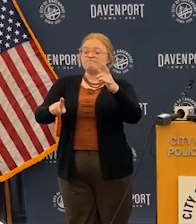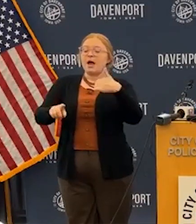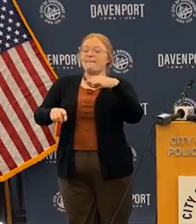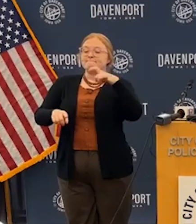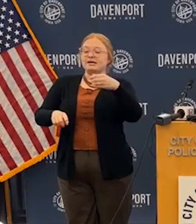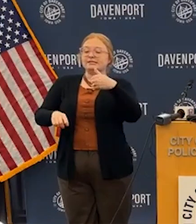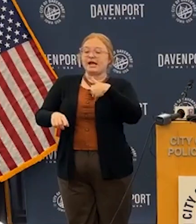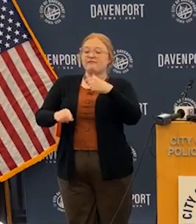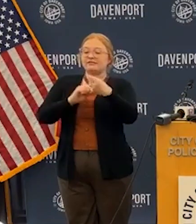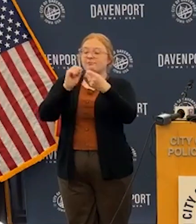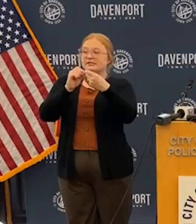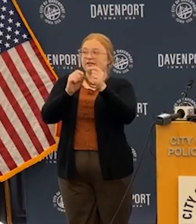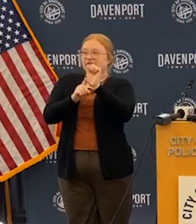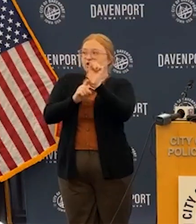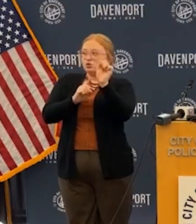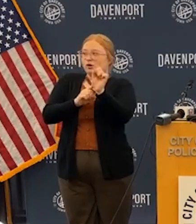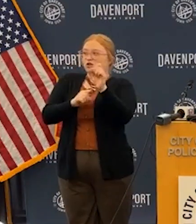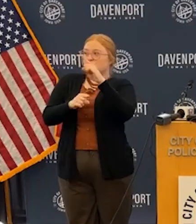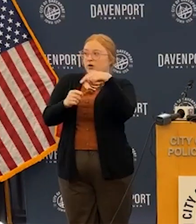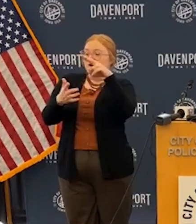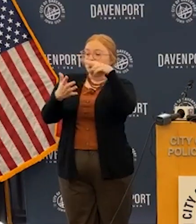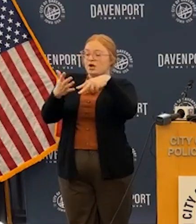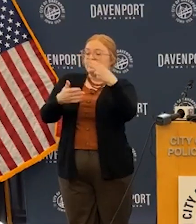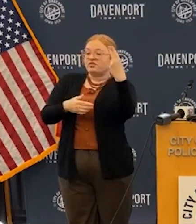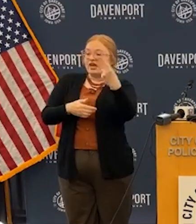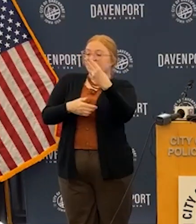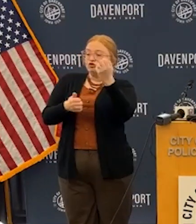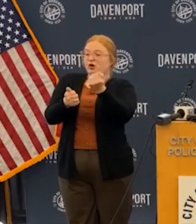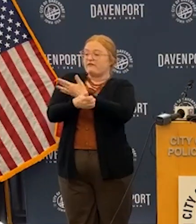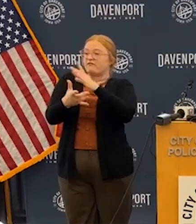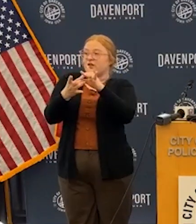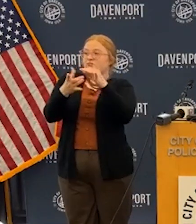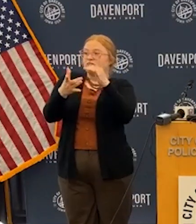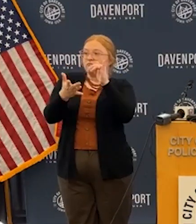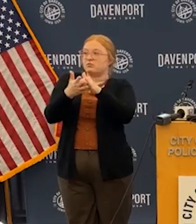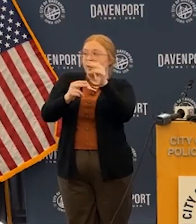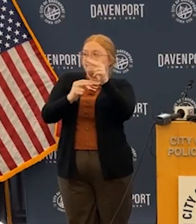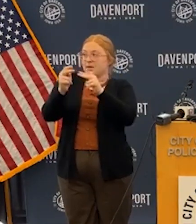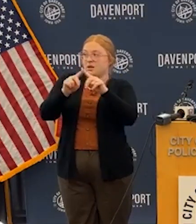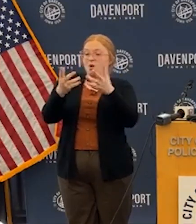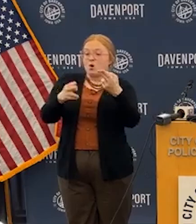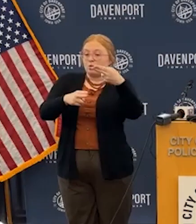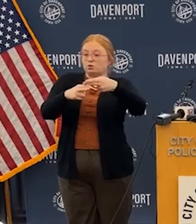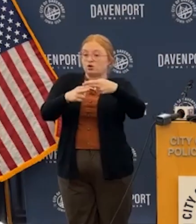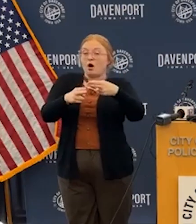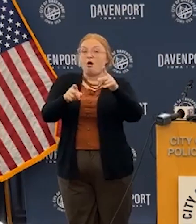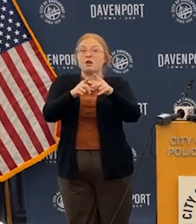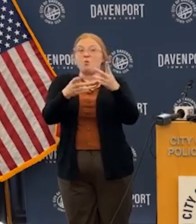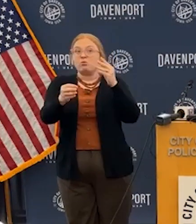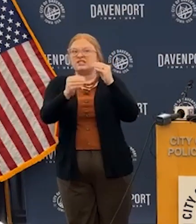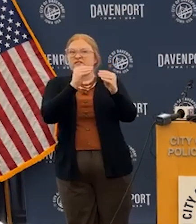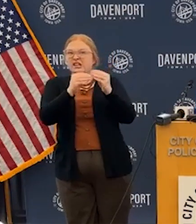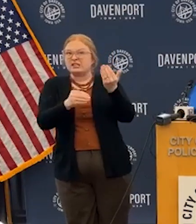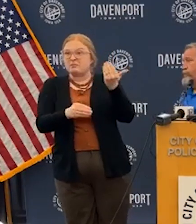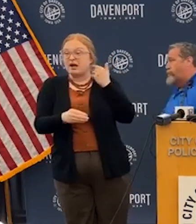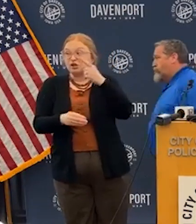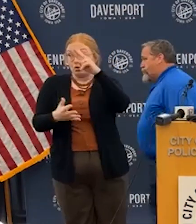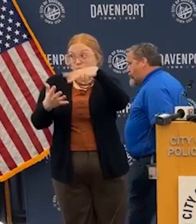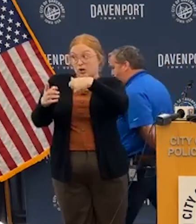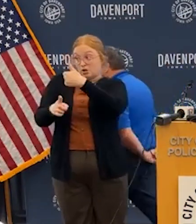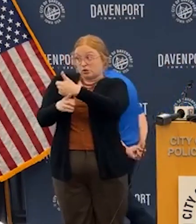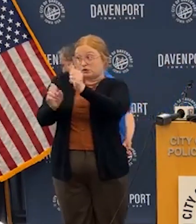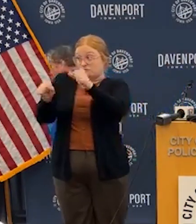of the documents that were released on that building and what was called and what was fixed in the past. So, thanks, sir. And